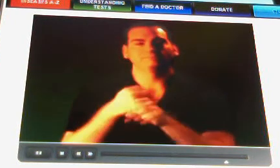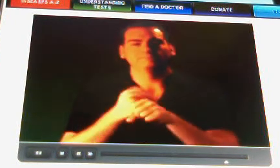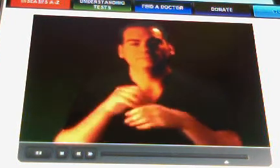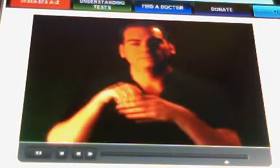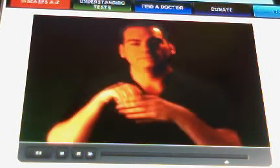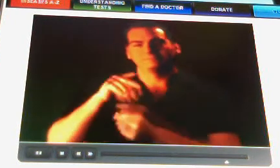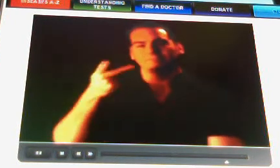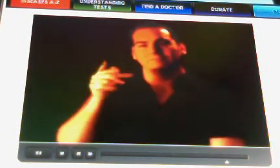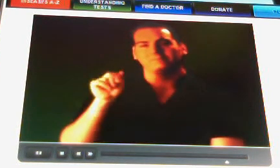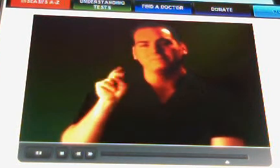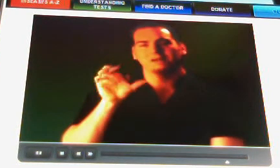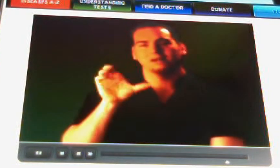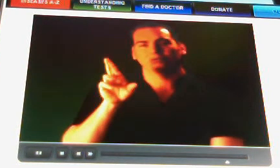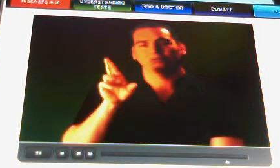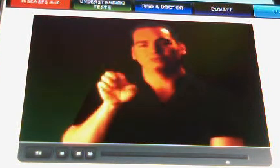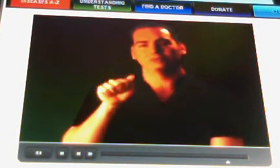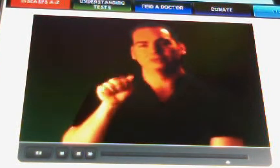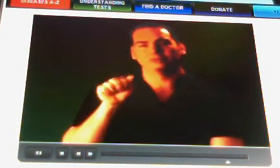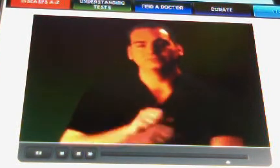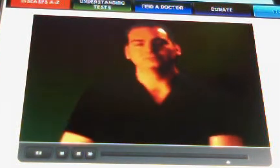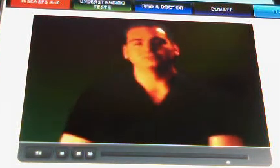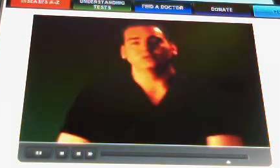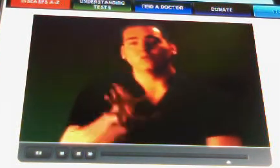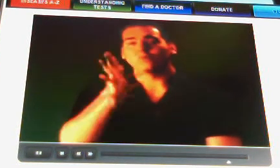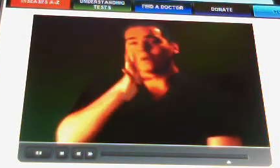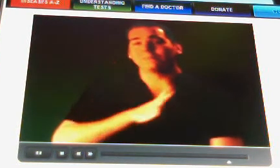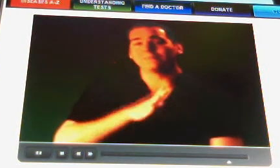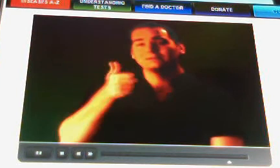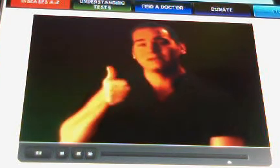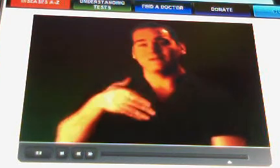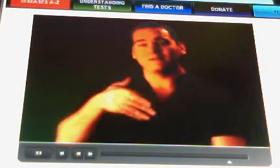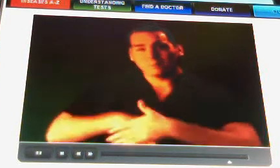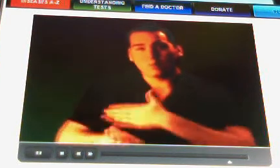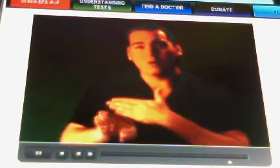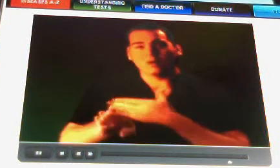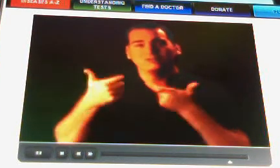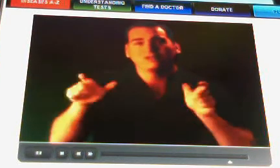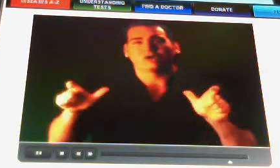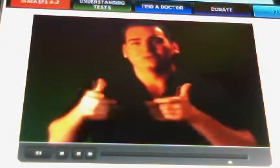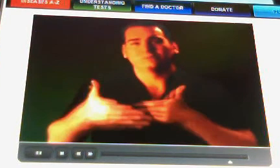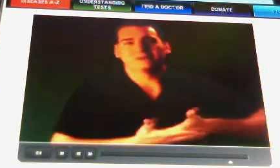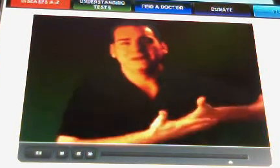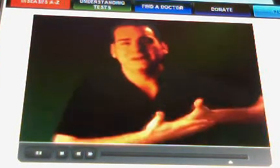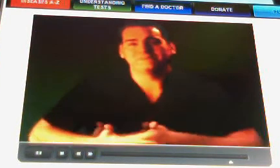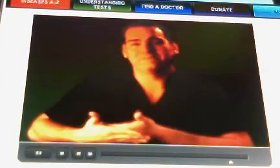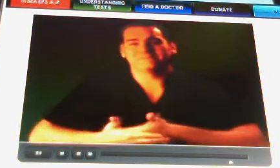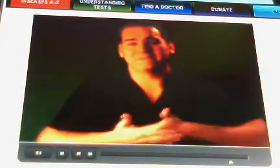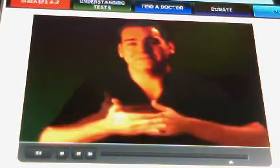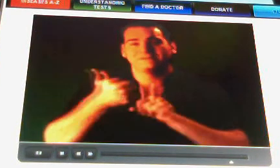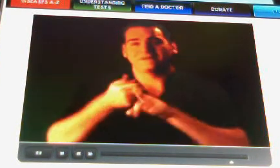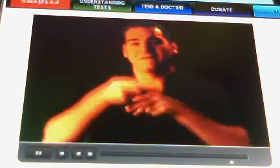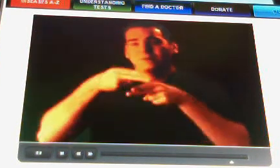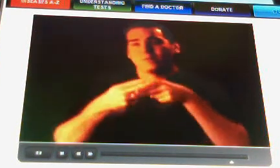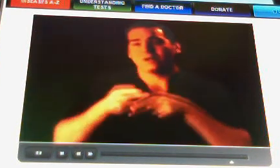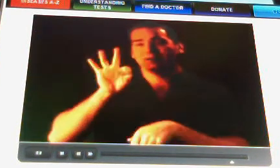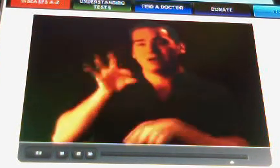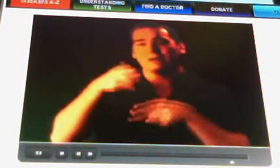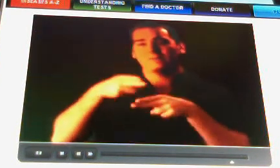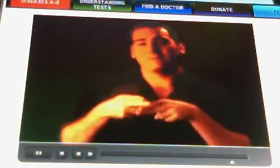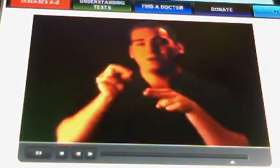When these things happen, your cells can become unable to intake the